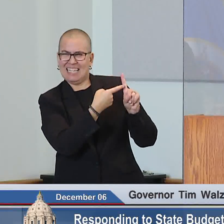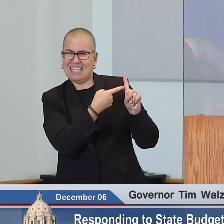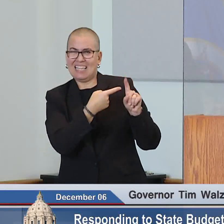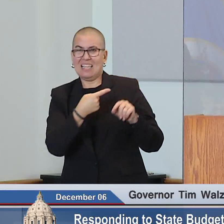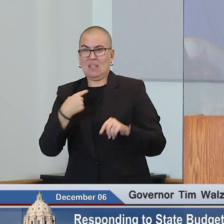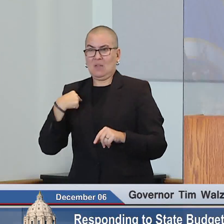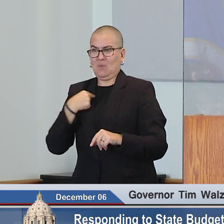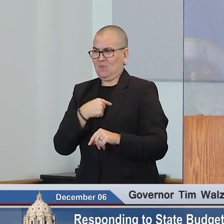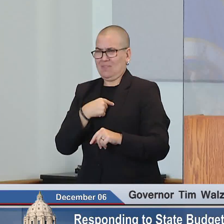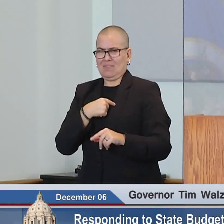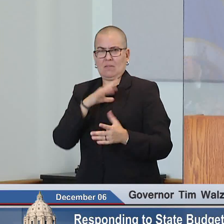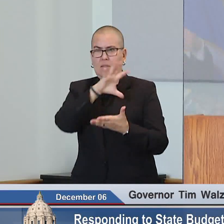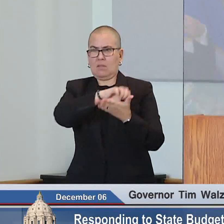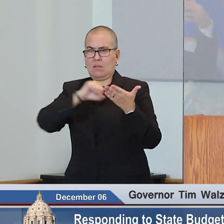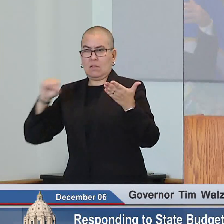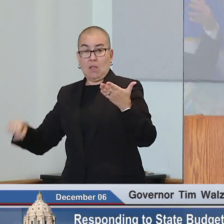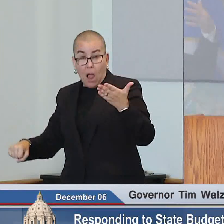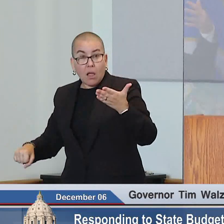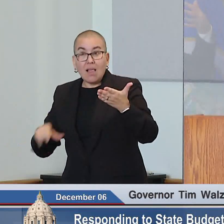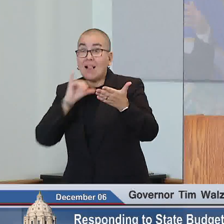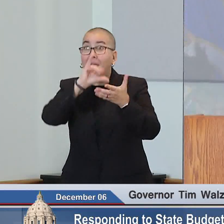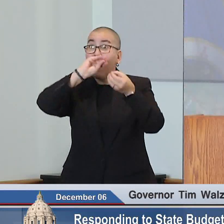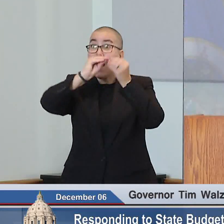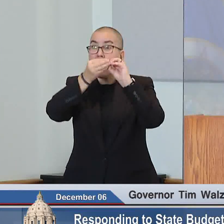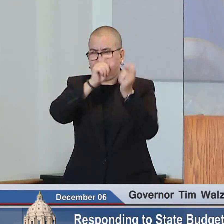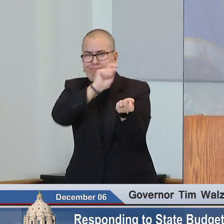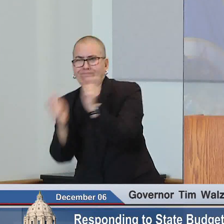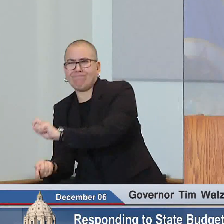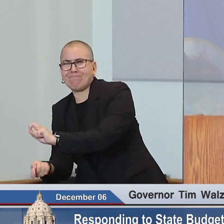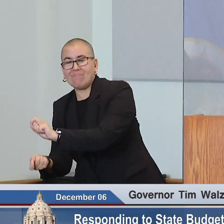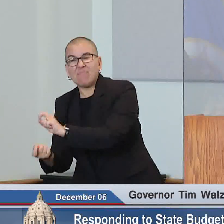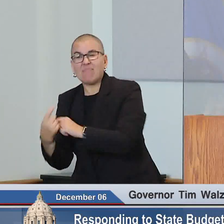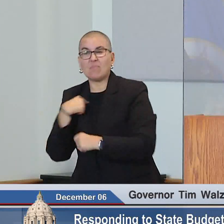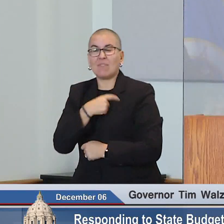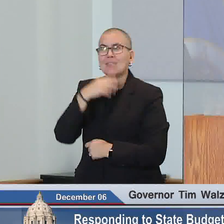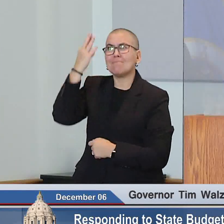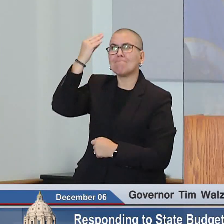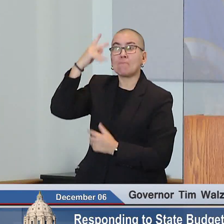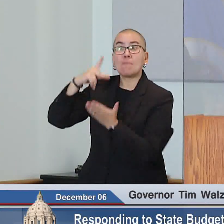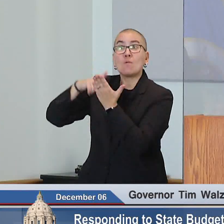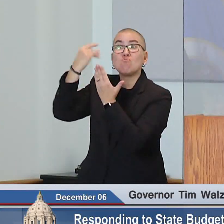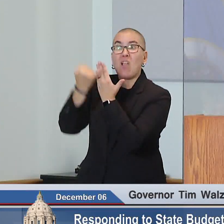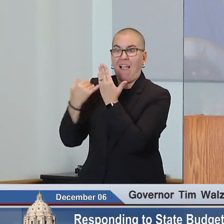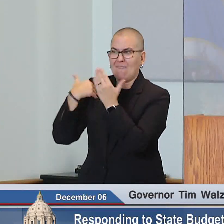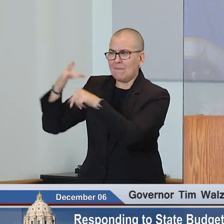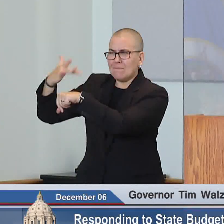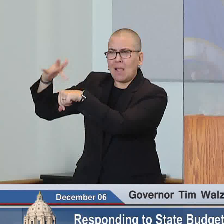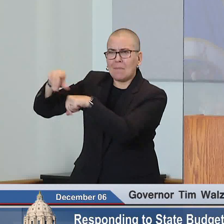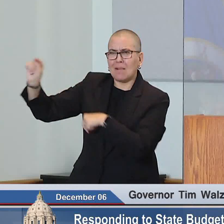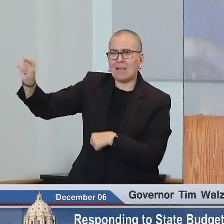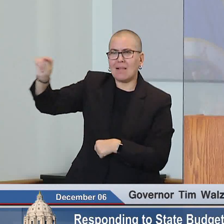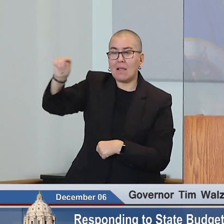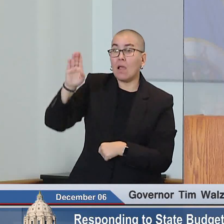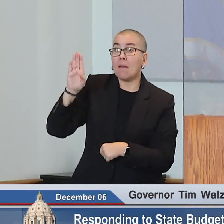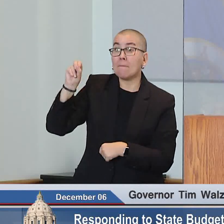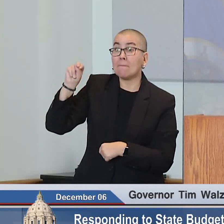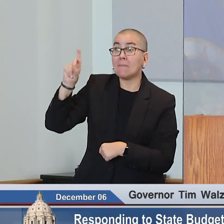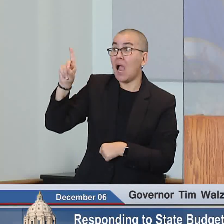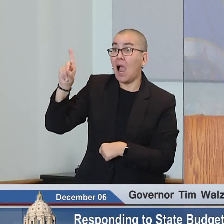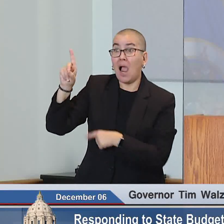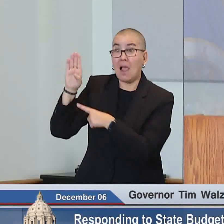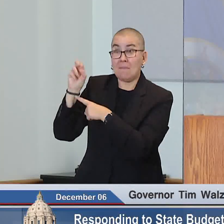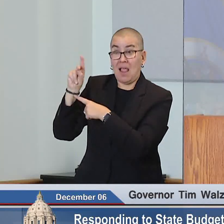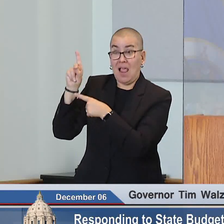of those folks. Because if we're thinking right now, projects that are out there, we were screaming on bonding bills, let's bond while we can get great rates or whatever.